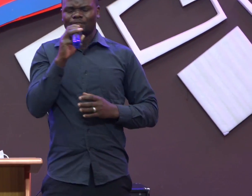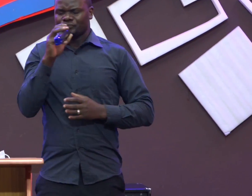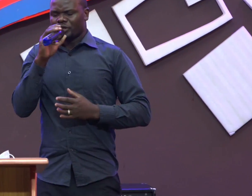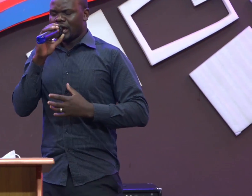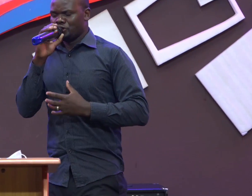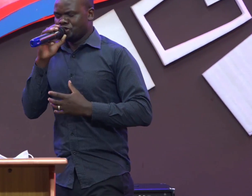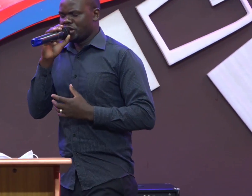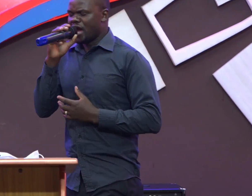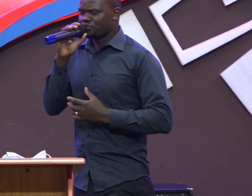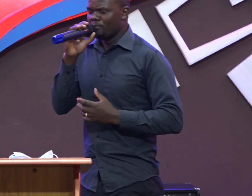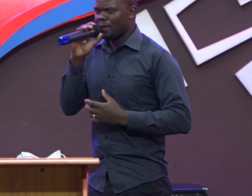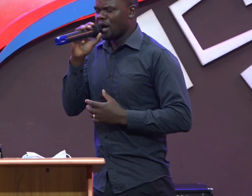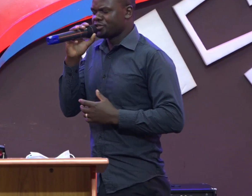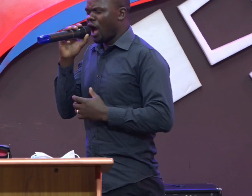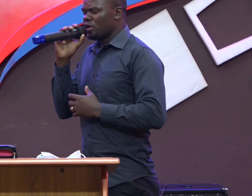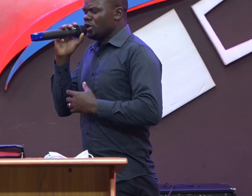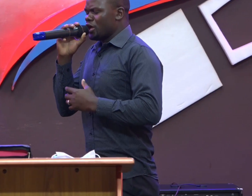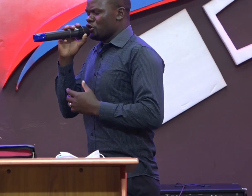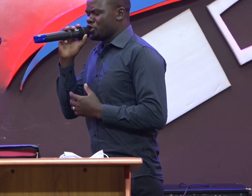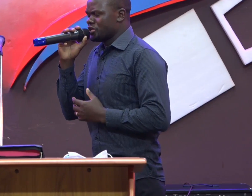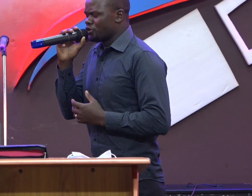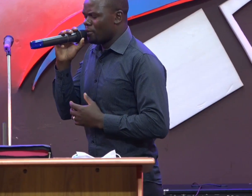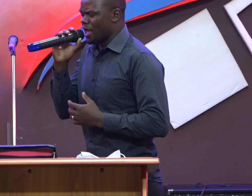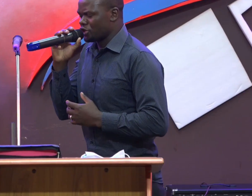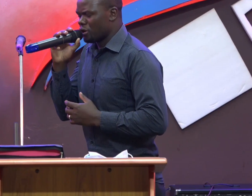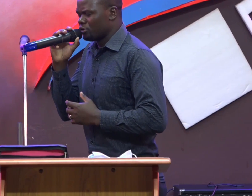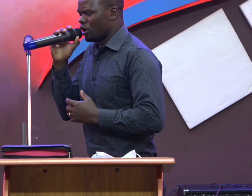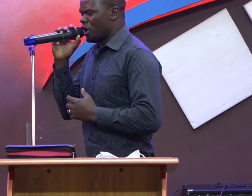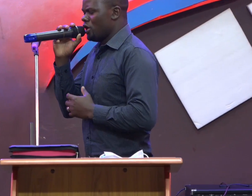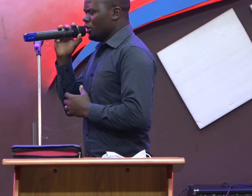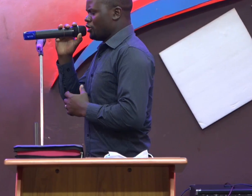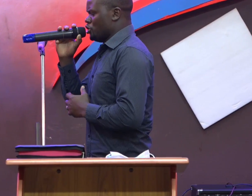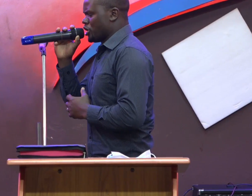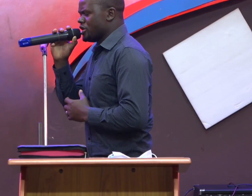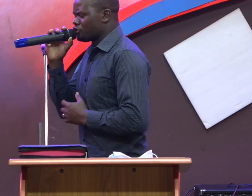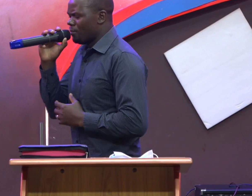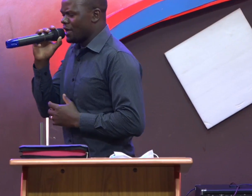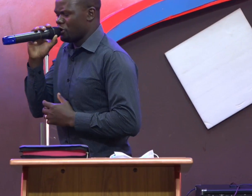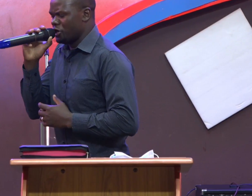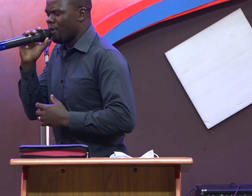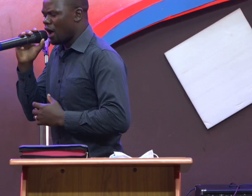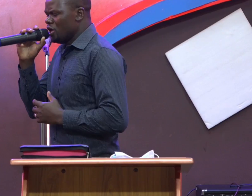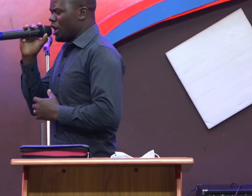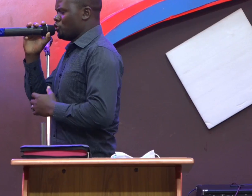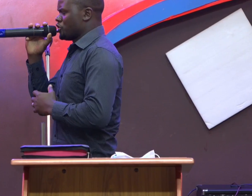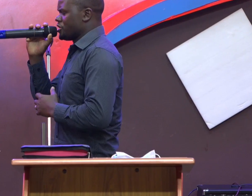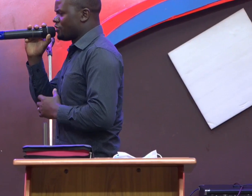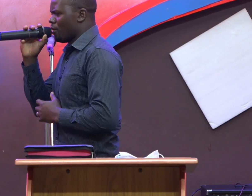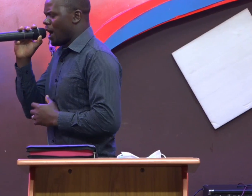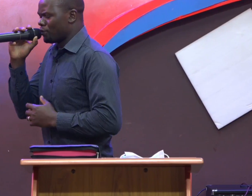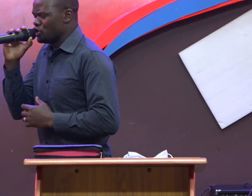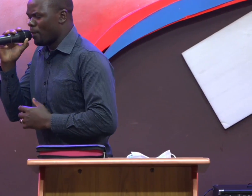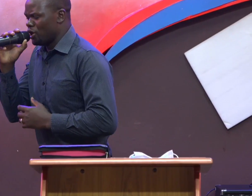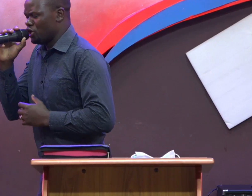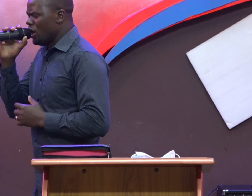recall. That you change us, oh my master. That you change us, oh my King of glory. That you change us, oh my Redeemer. That you change